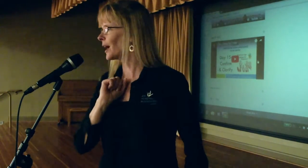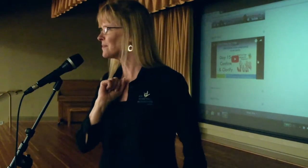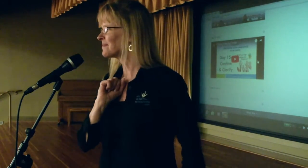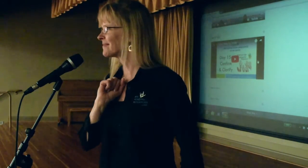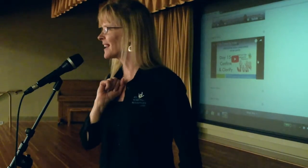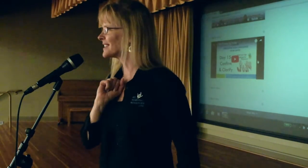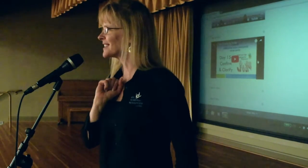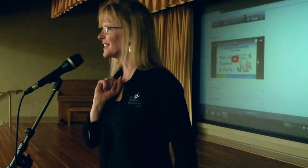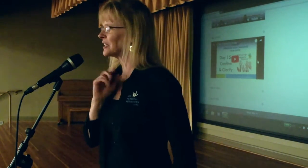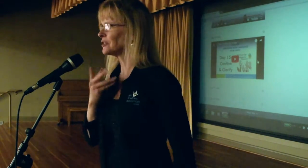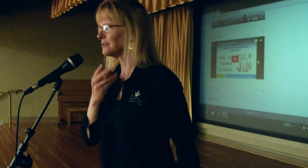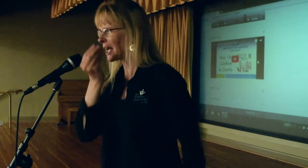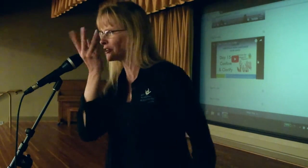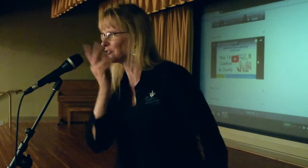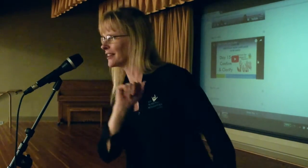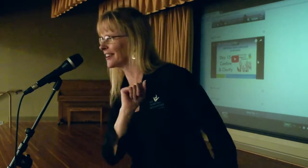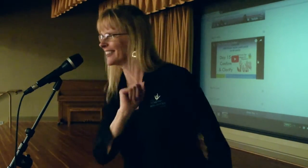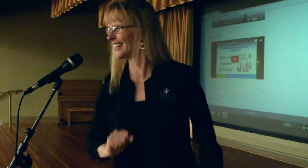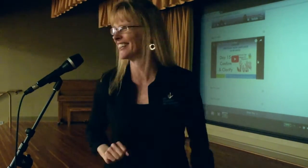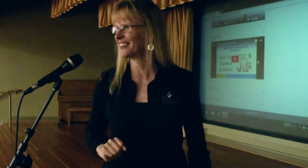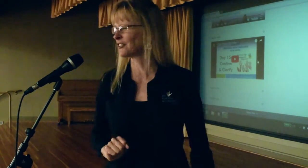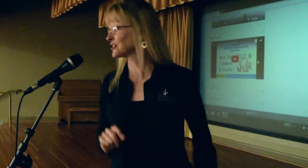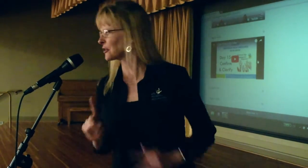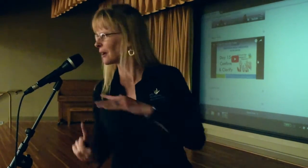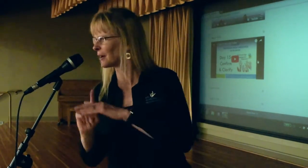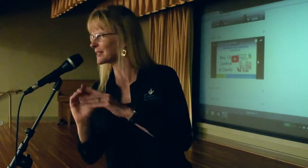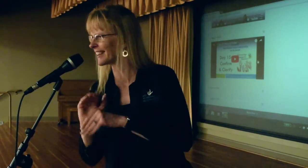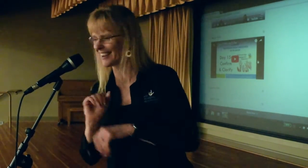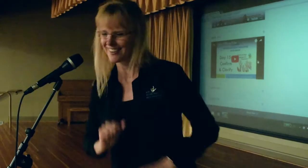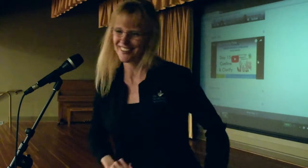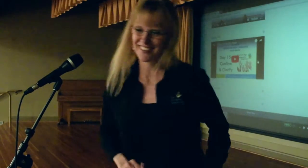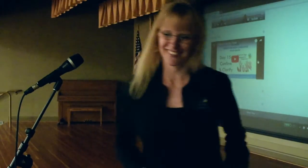Okay, it's just a little extra there for showing up tonight.